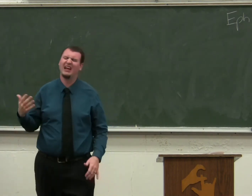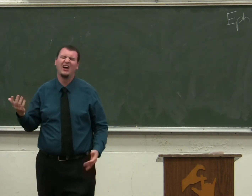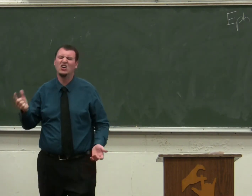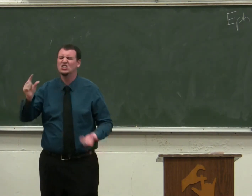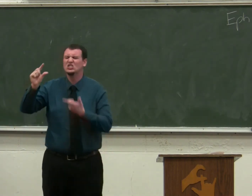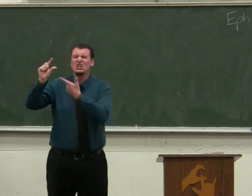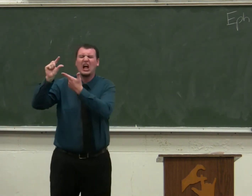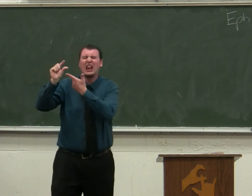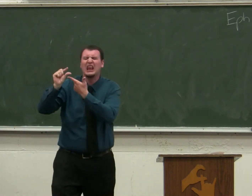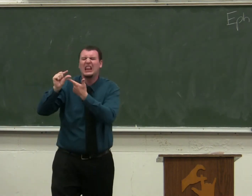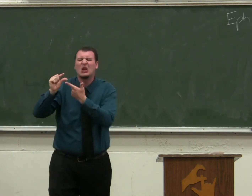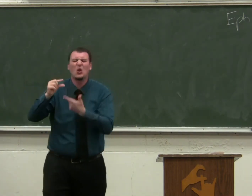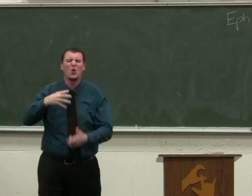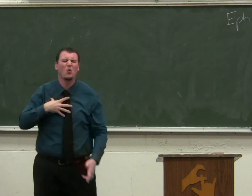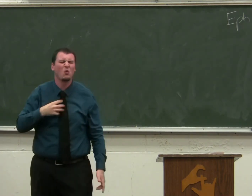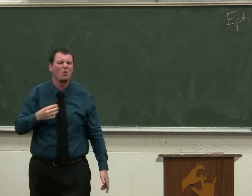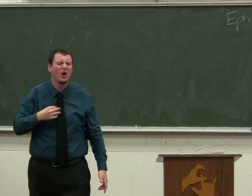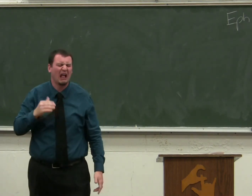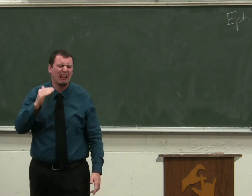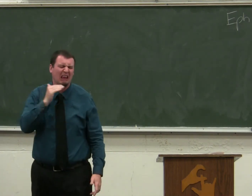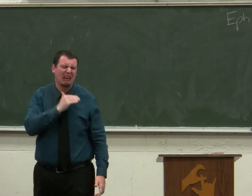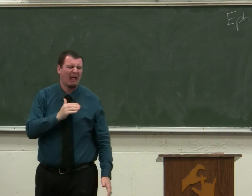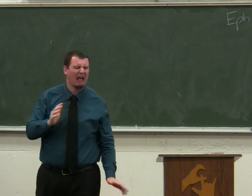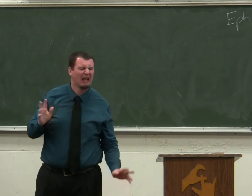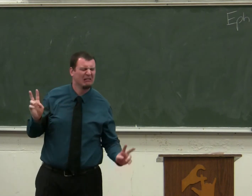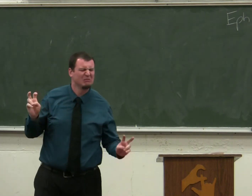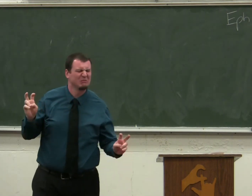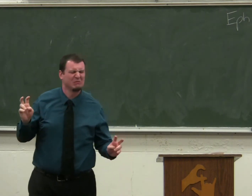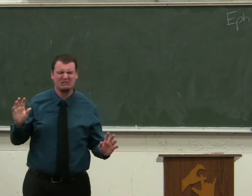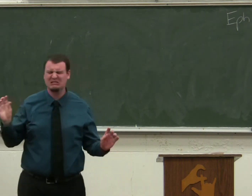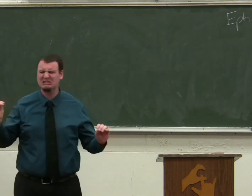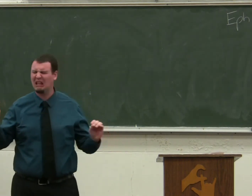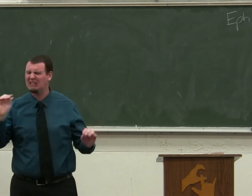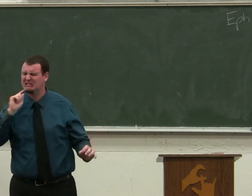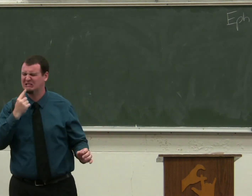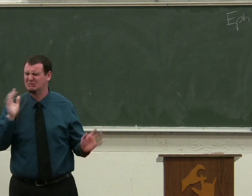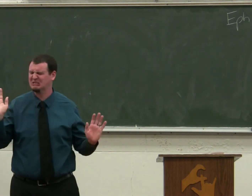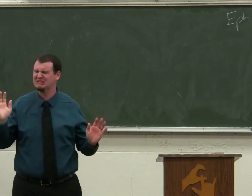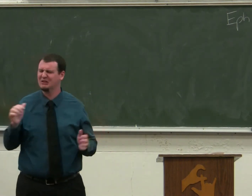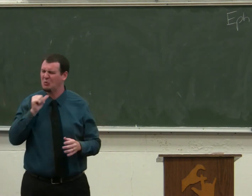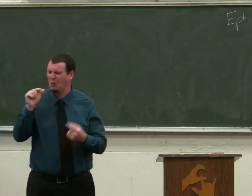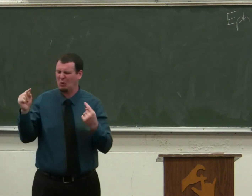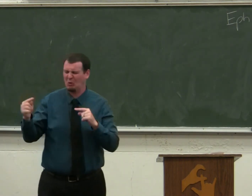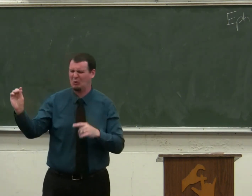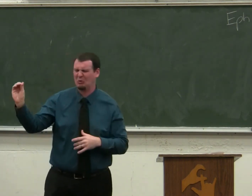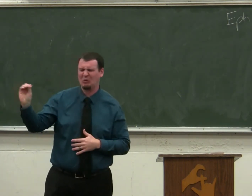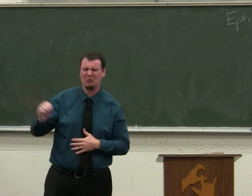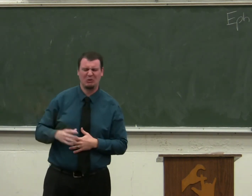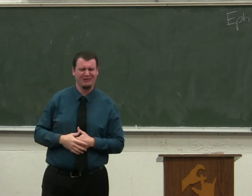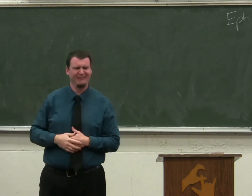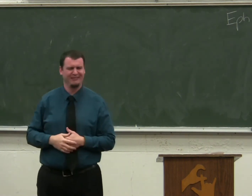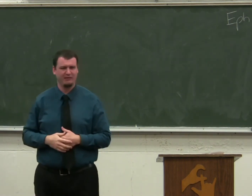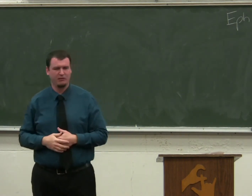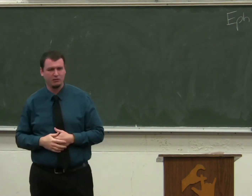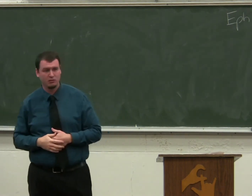Well, it's just a little white lie, you know. Nothing too serious. It won't hurt